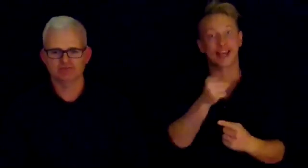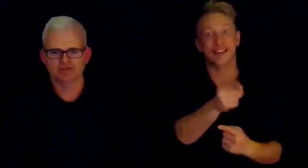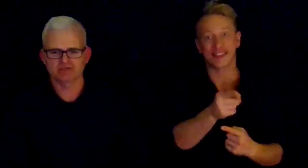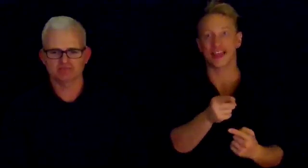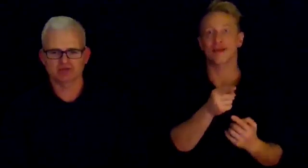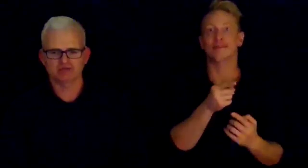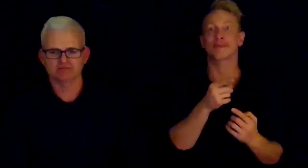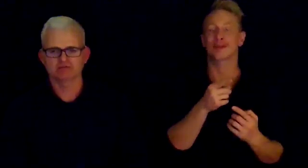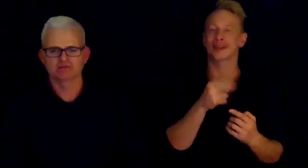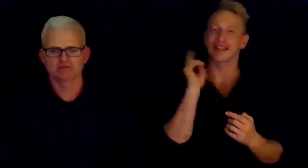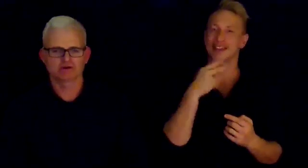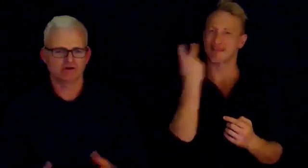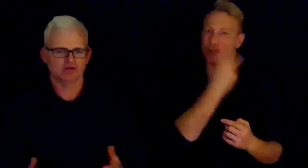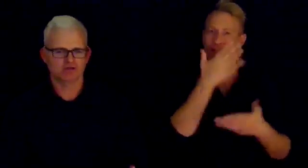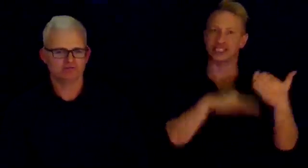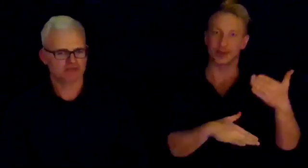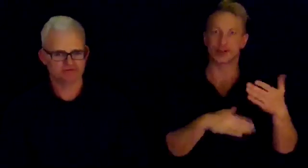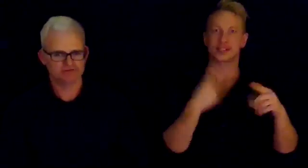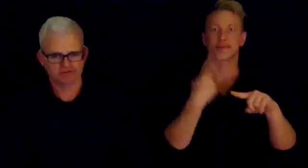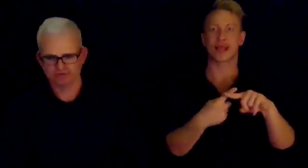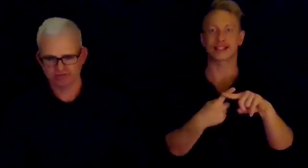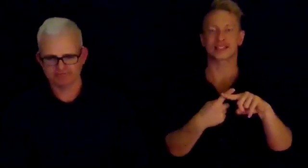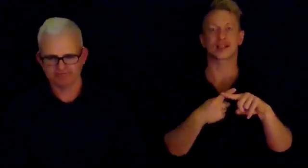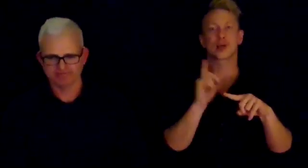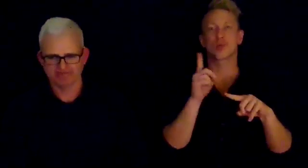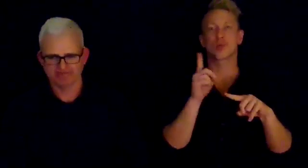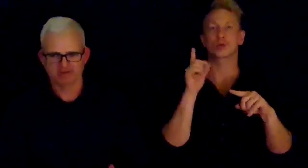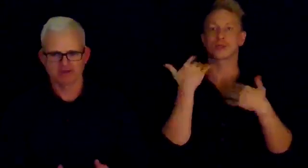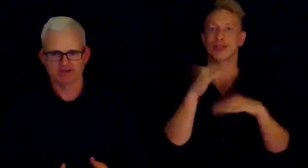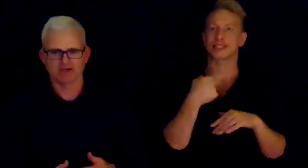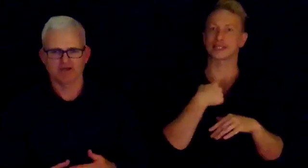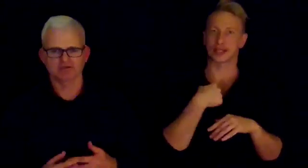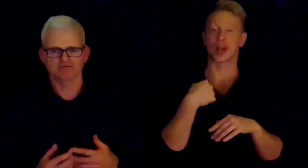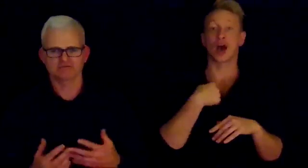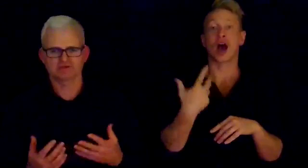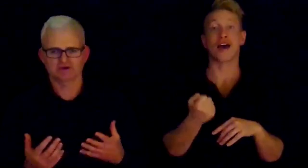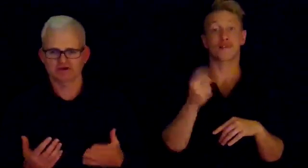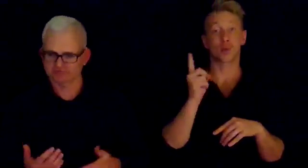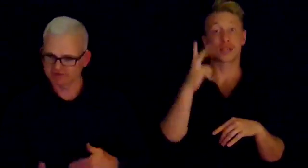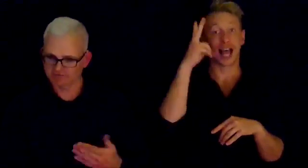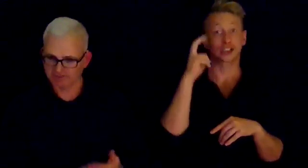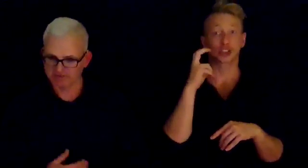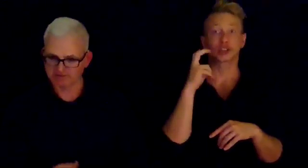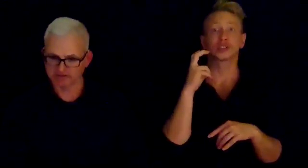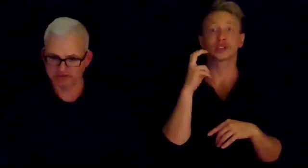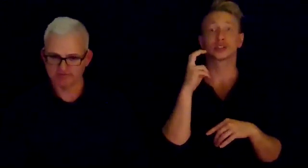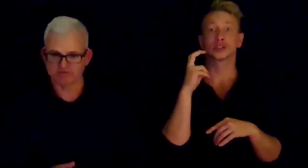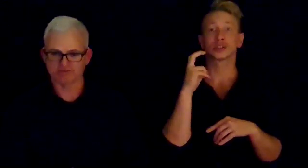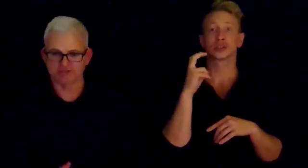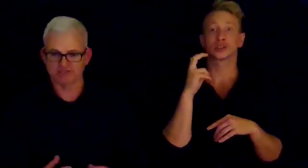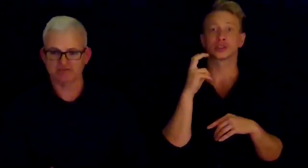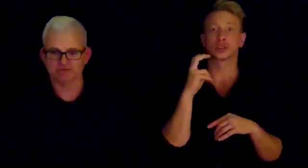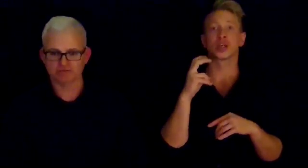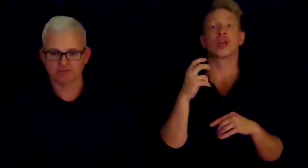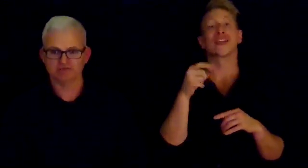limitations of being deafblind. So I have Usher's syndrome, and I explained the term.